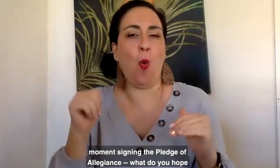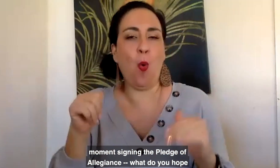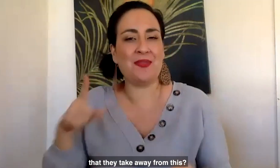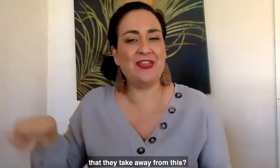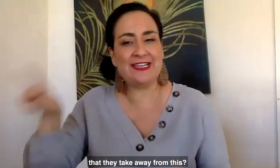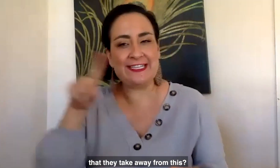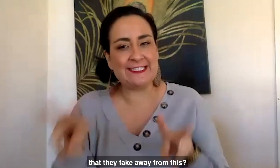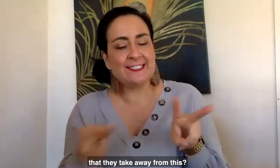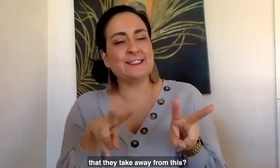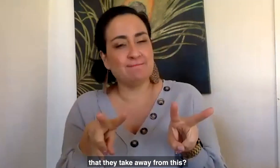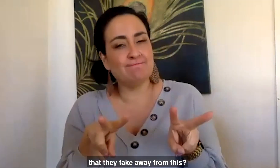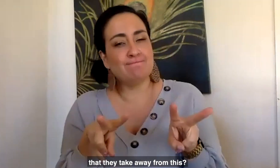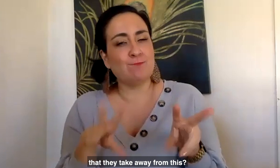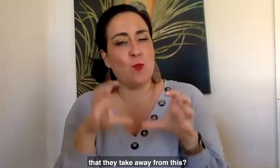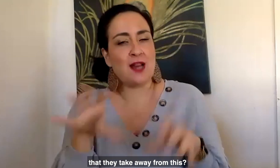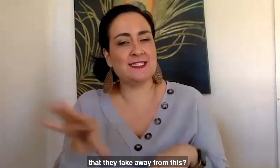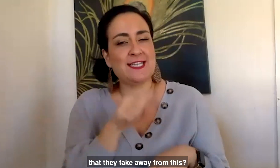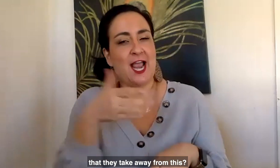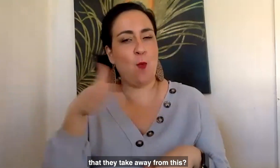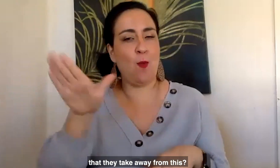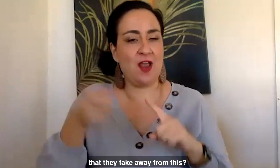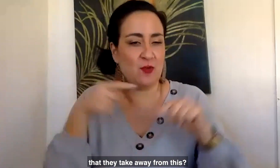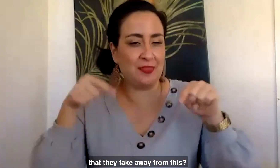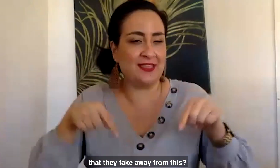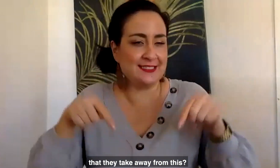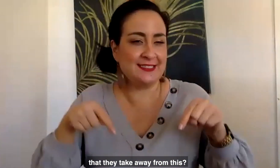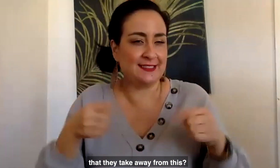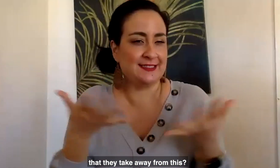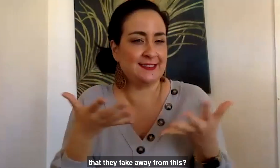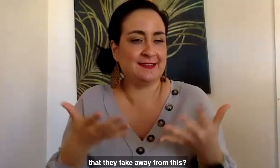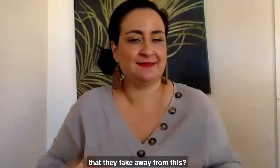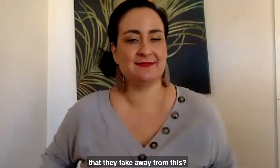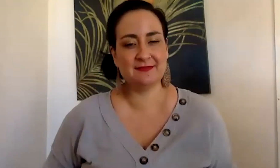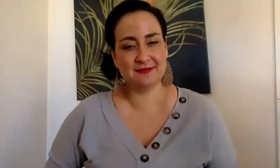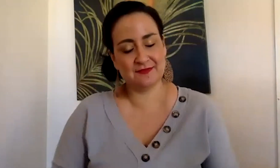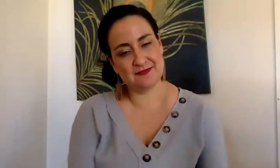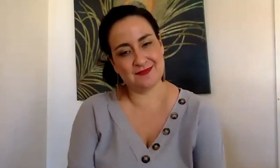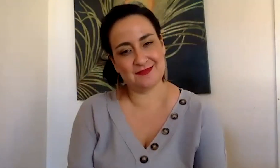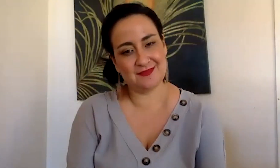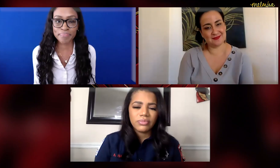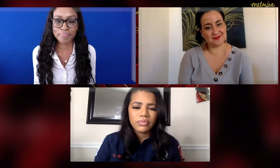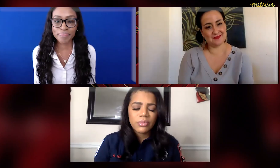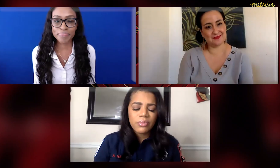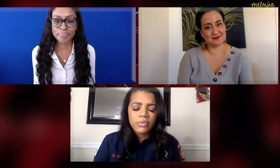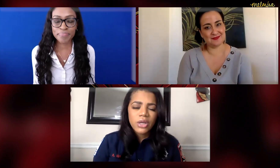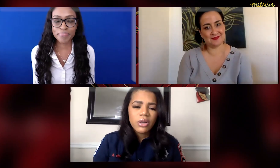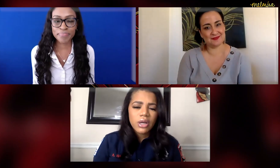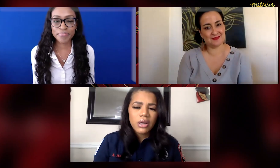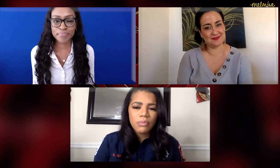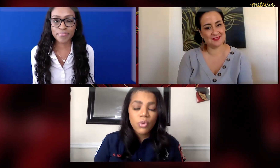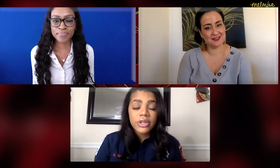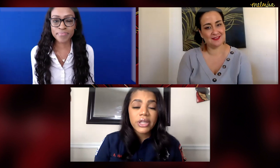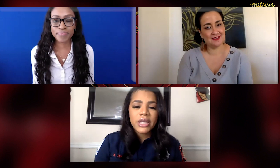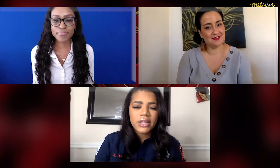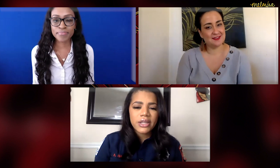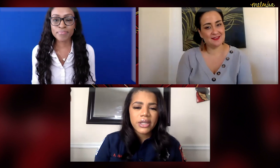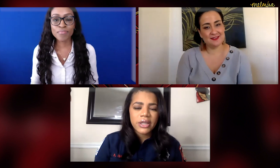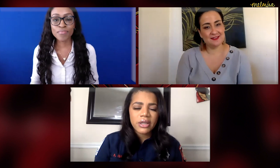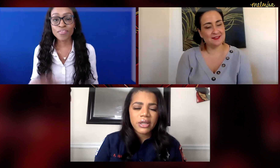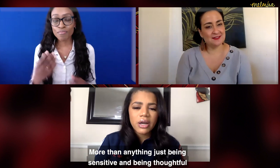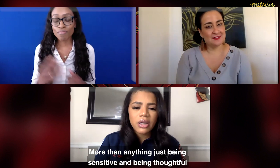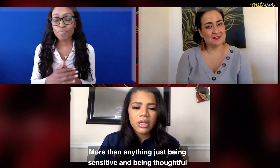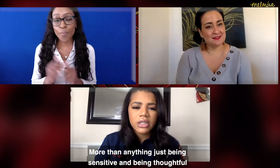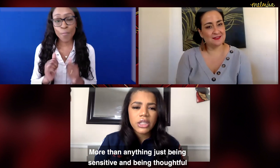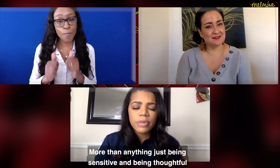the Pledge of Allegiance, what do you hope that they would take away from this? More than